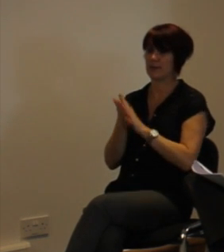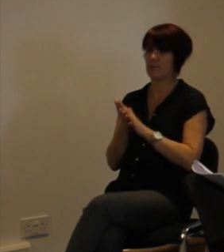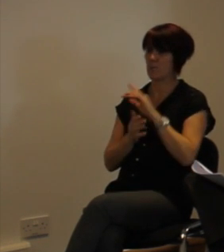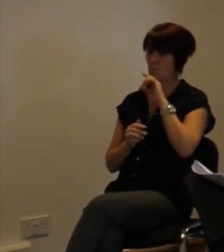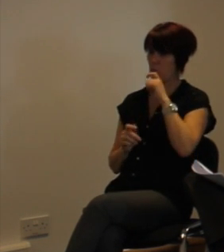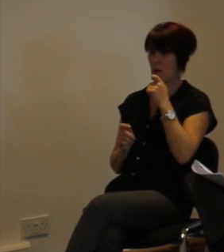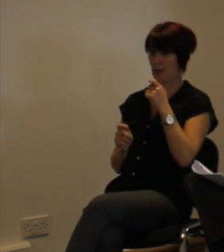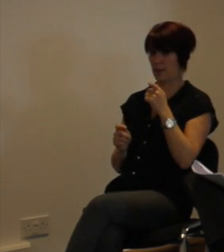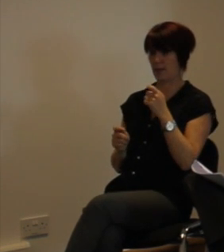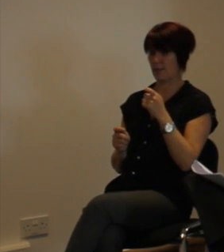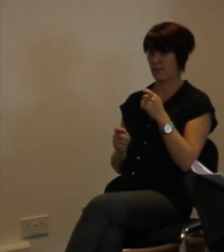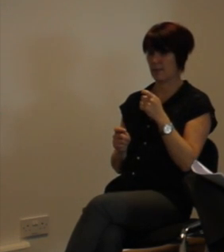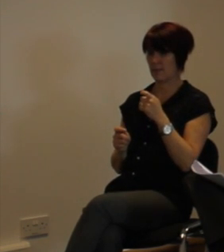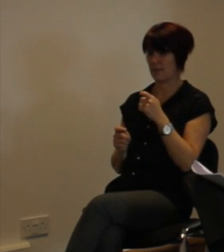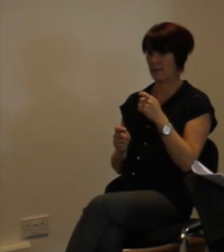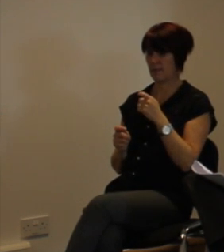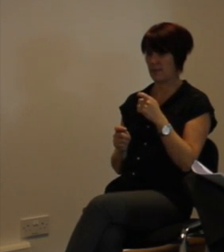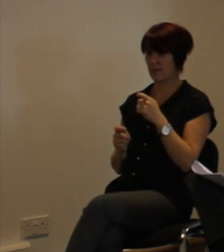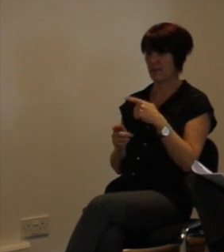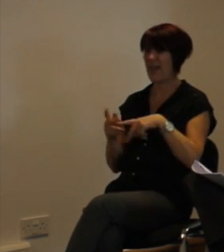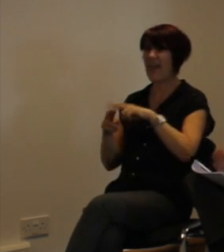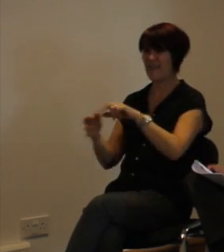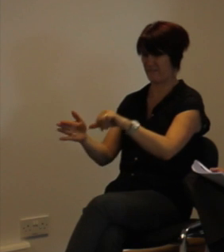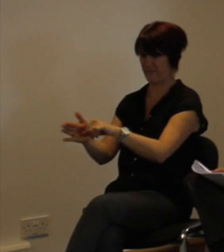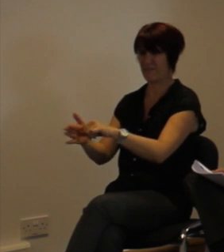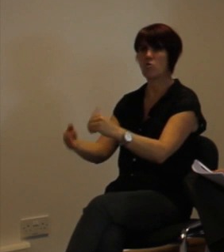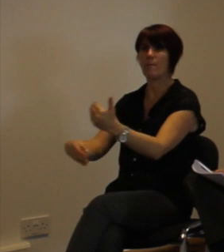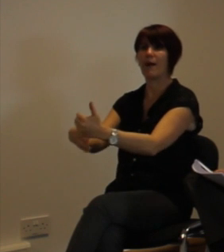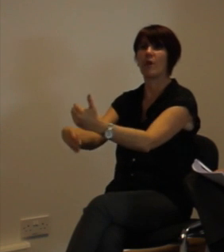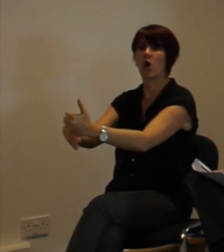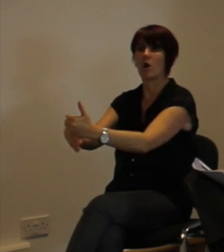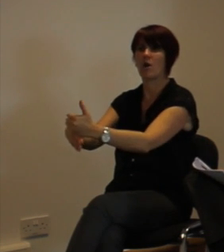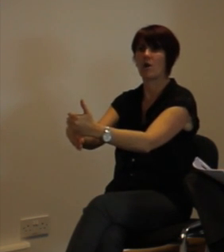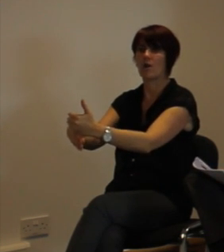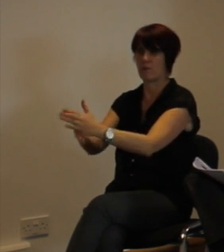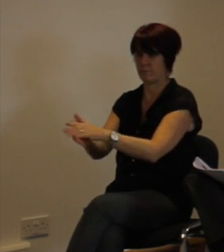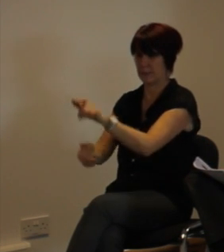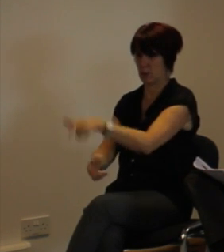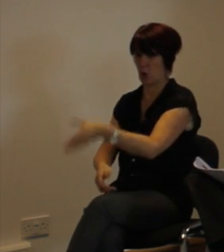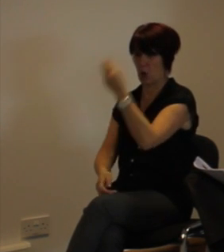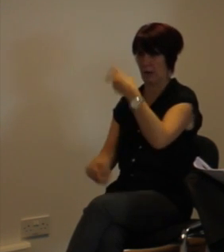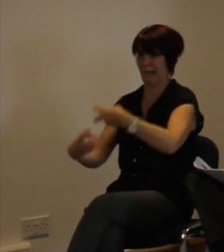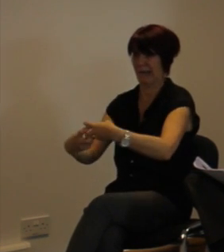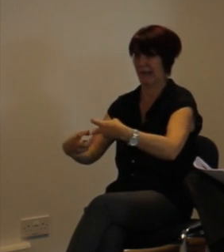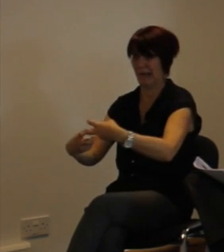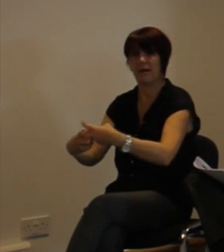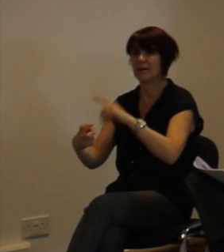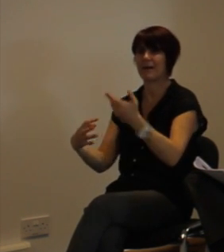to do to overcome what could be perceived as a difficulty or an obstacle that would hinder the learner from